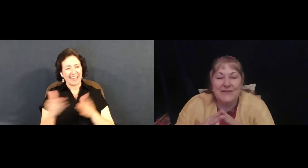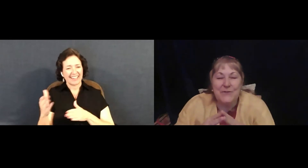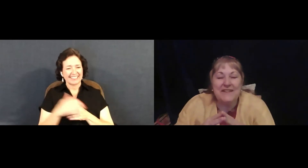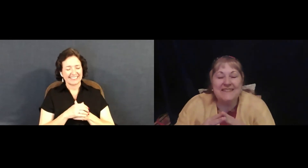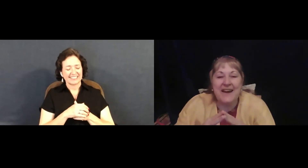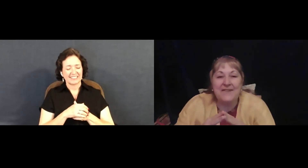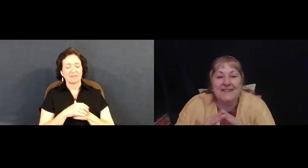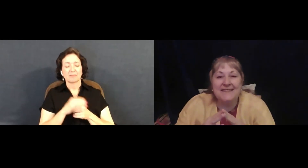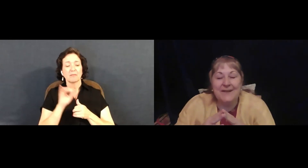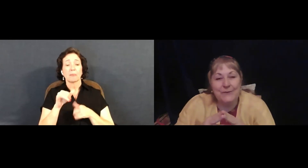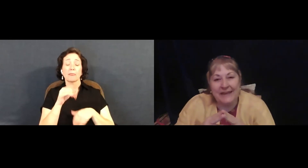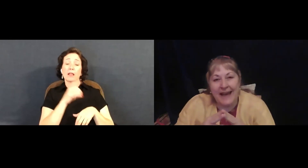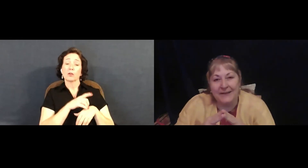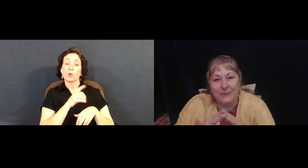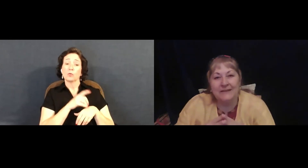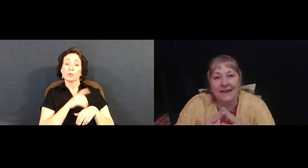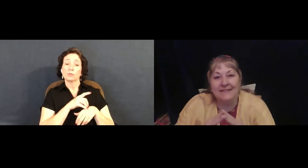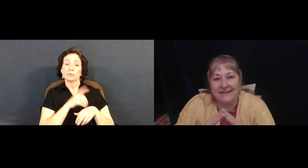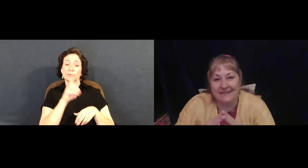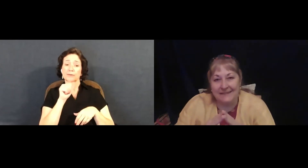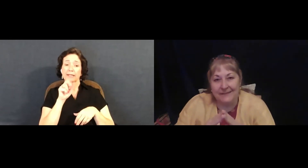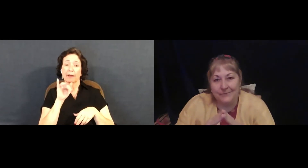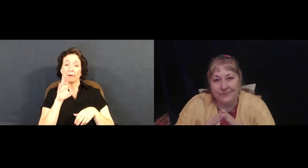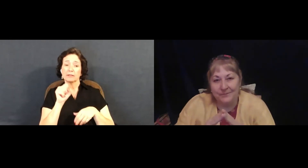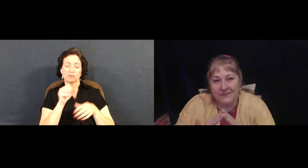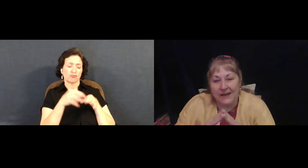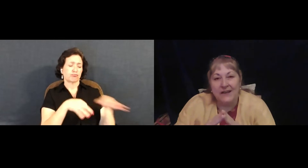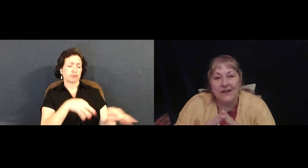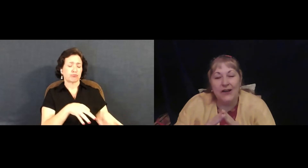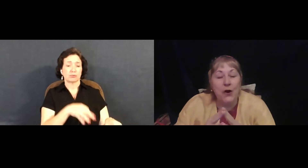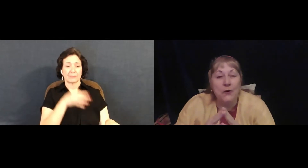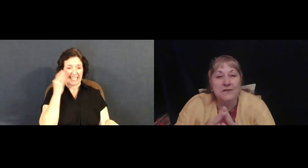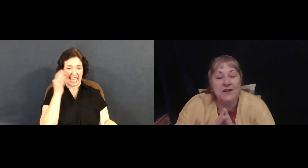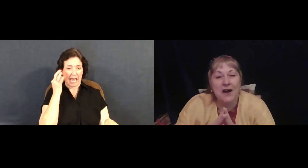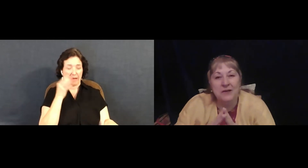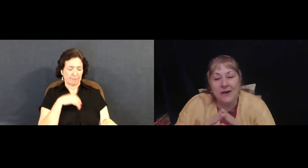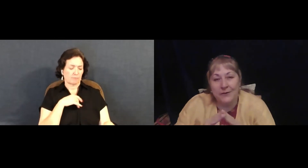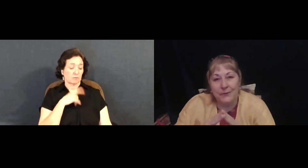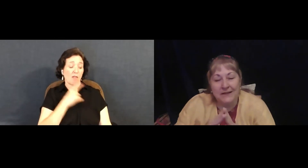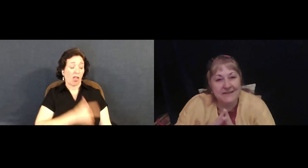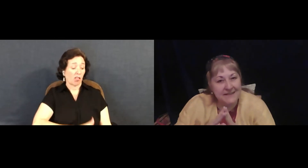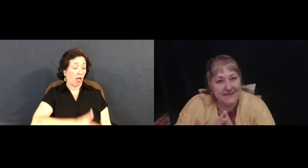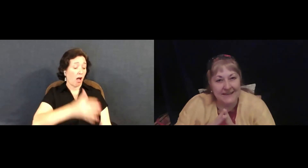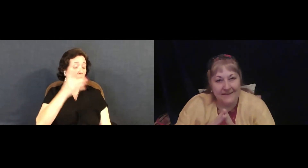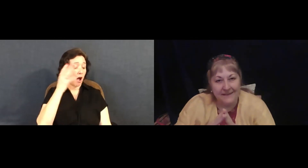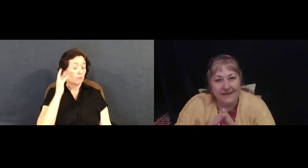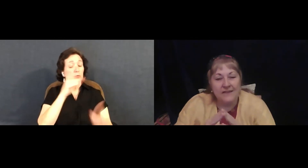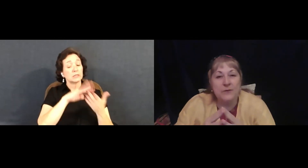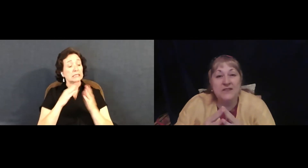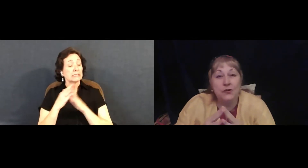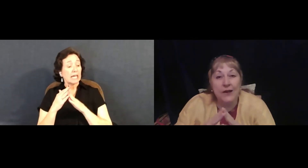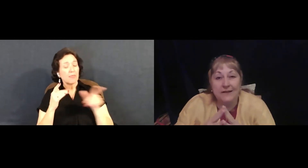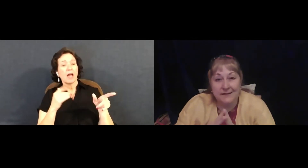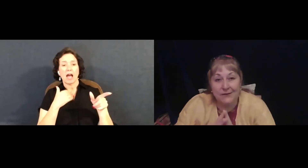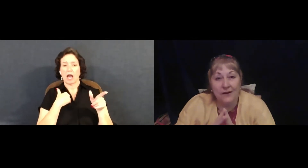The story that Darius told the cat went like this. A long time ago, in a city, there